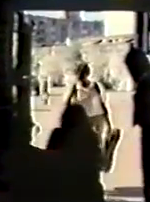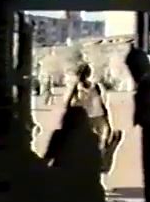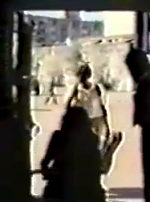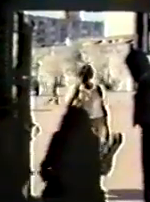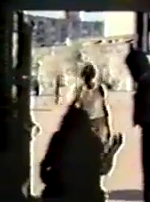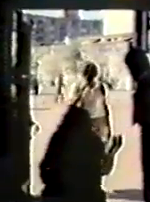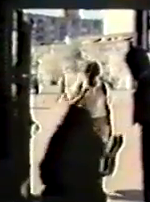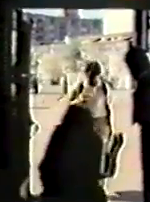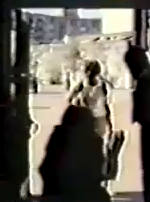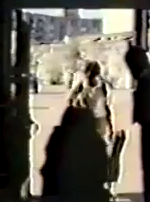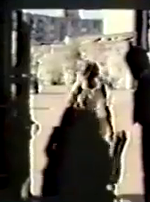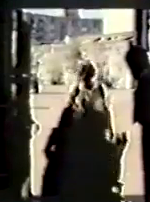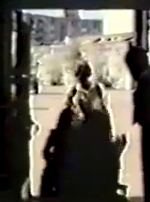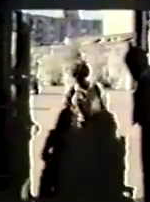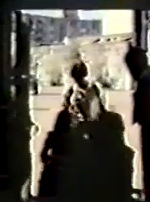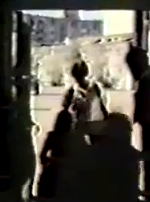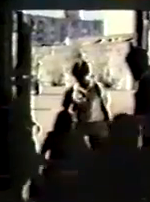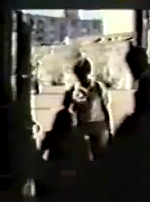army.